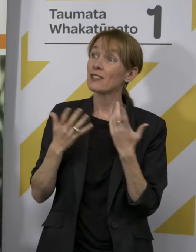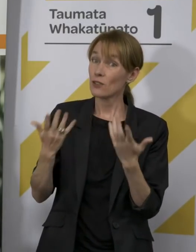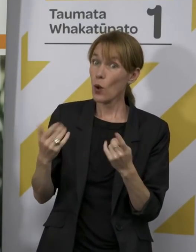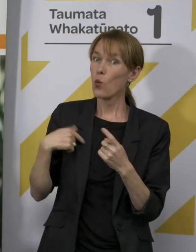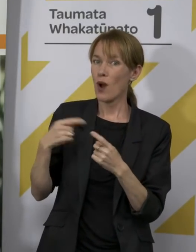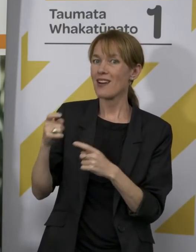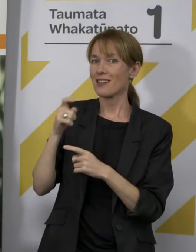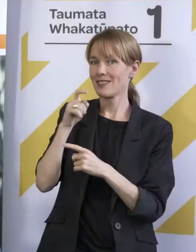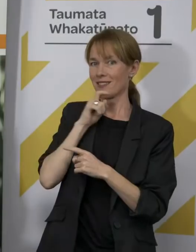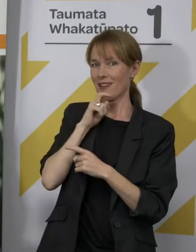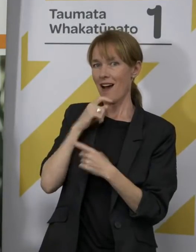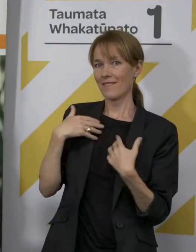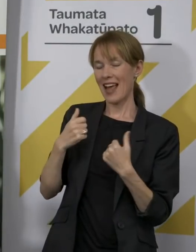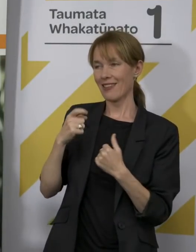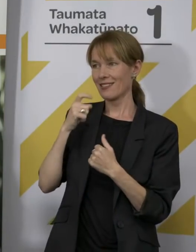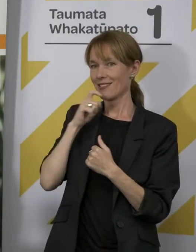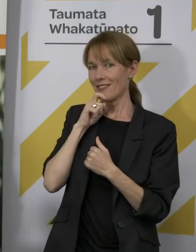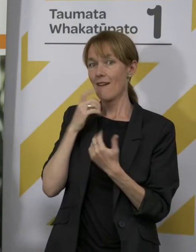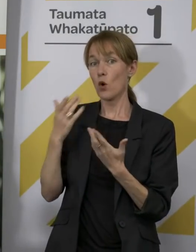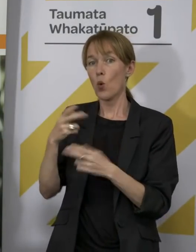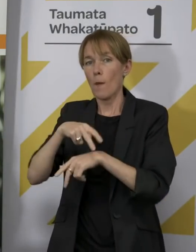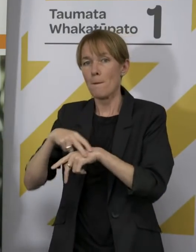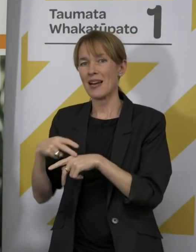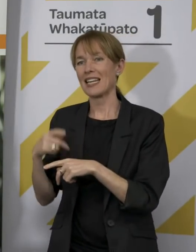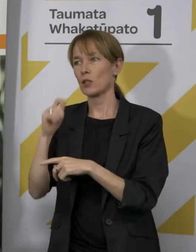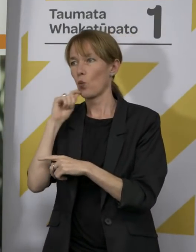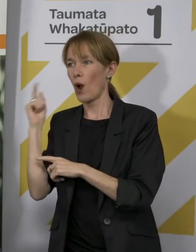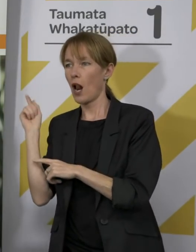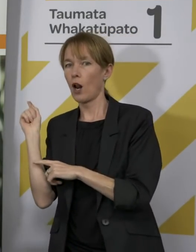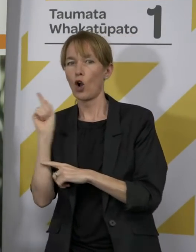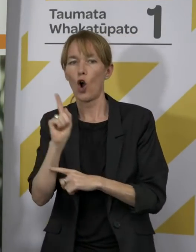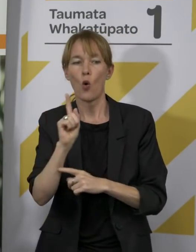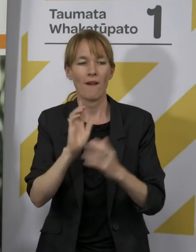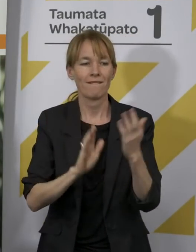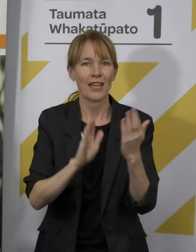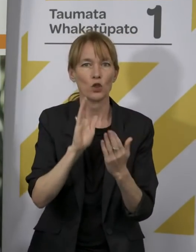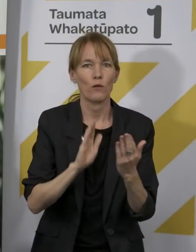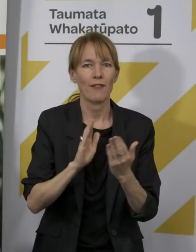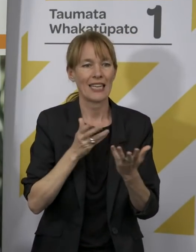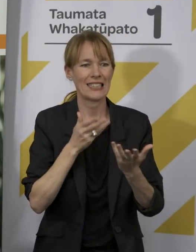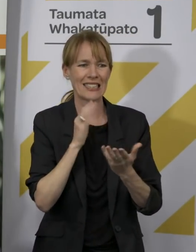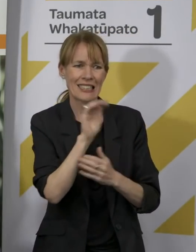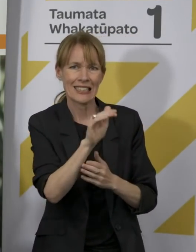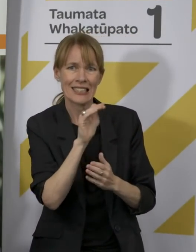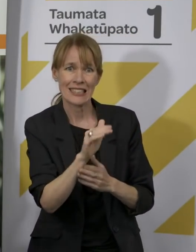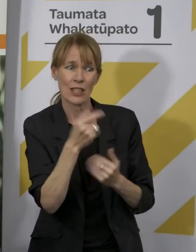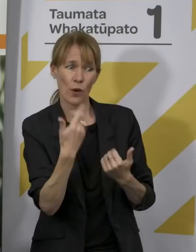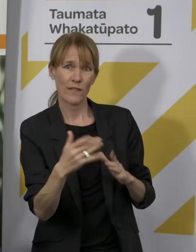health providers, and or we can use the police if necessary to locate them.